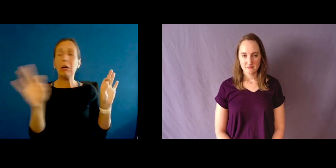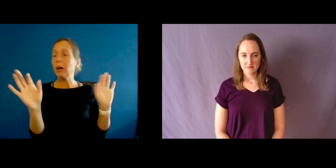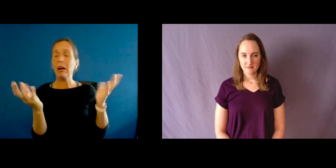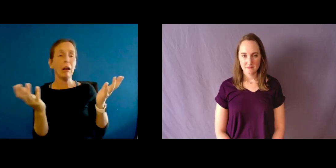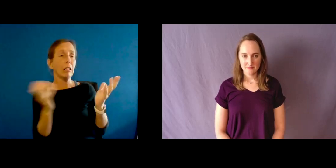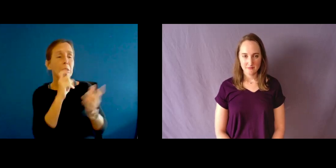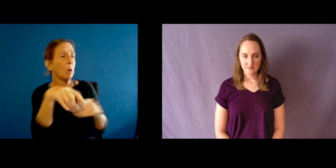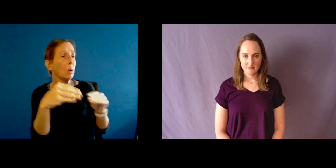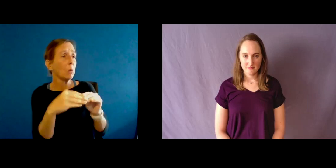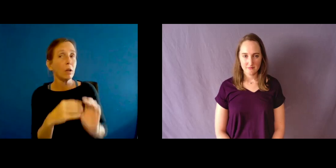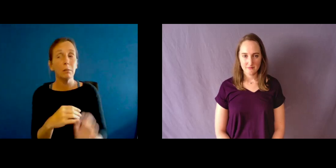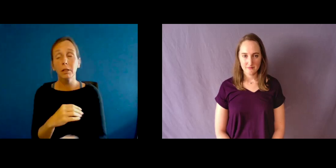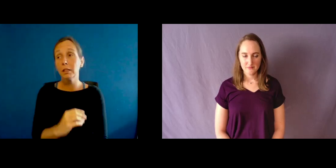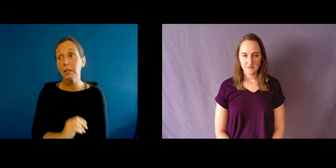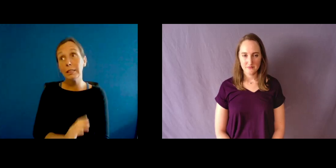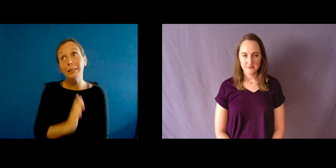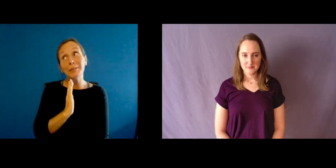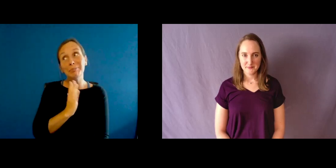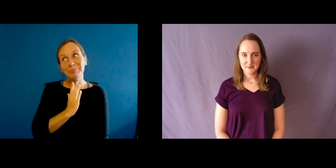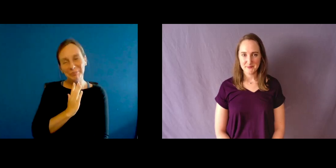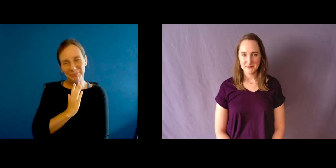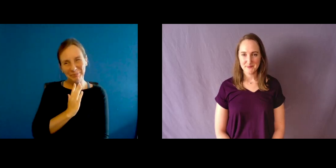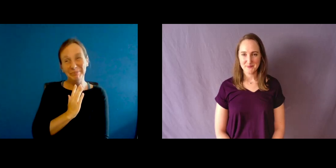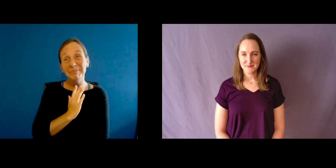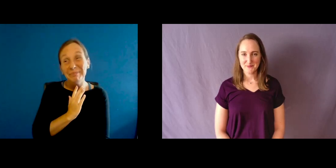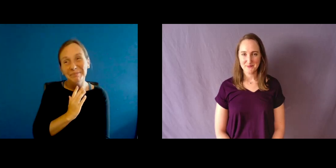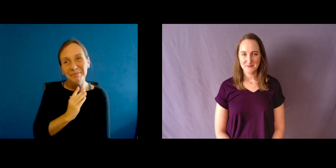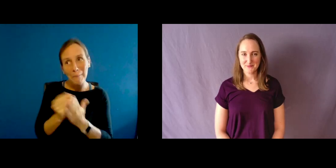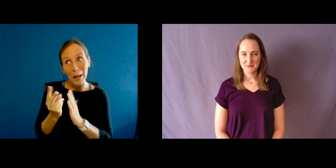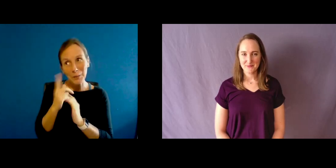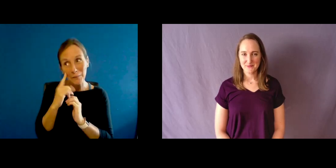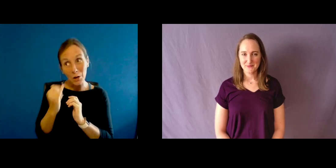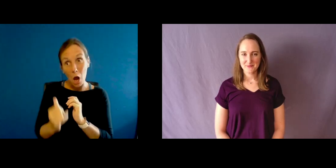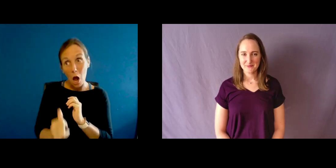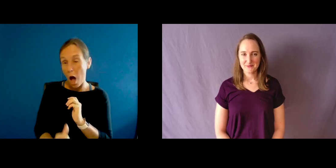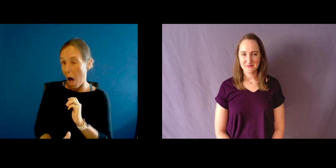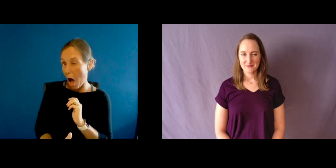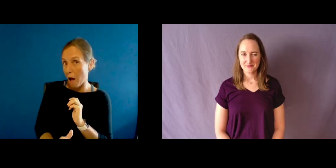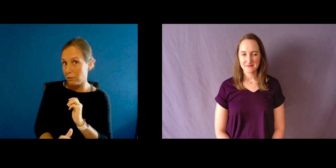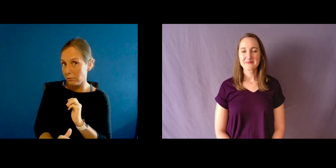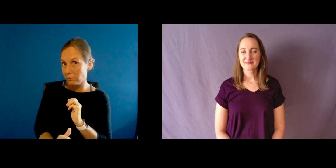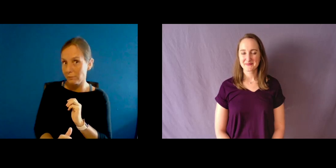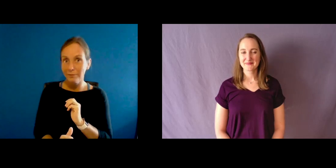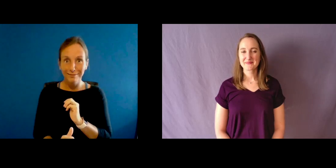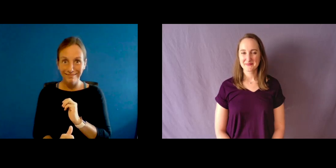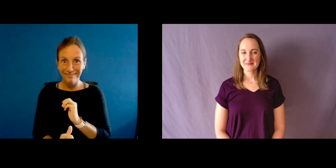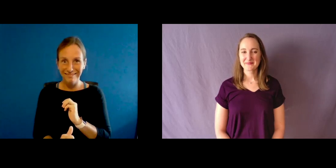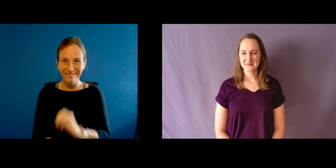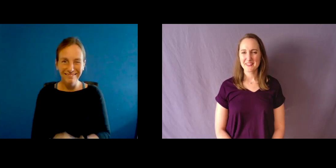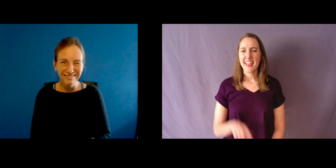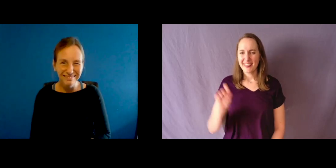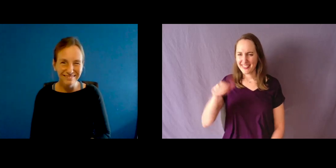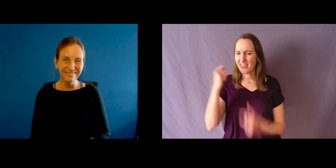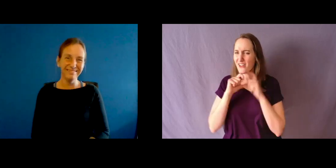like, okay, we're going to buy 2 for now. Wink, wink. But I'll have stripes on that.